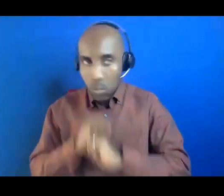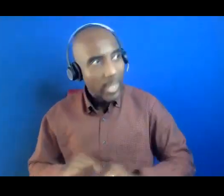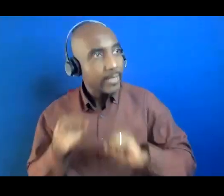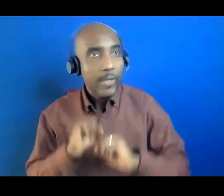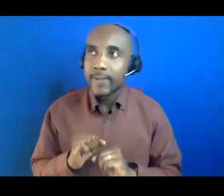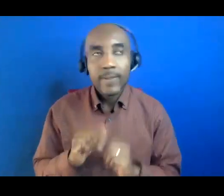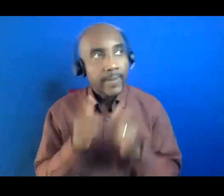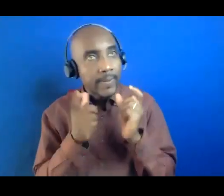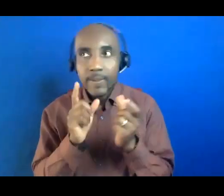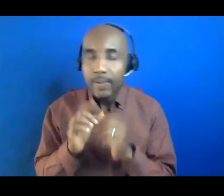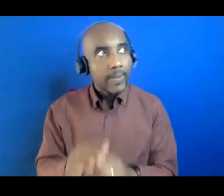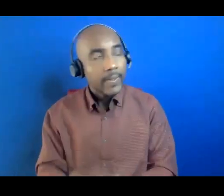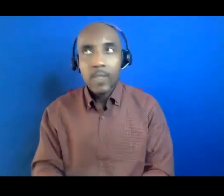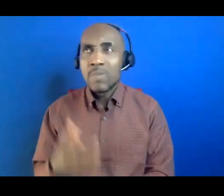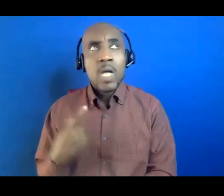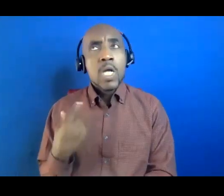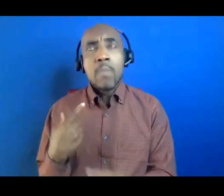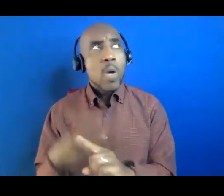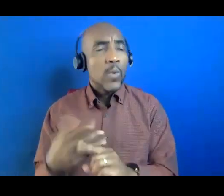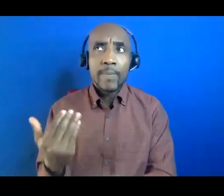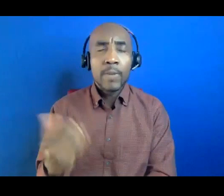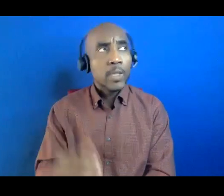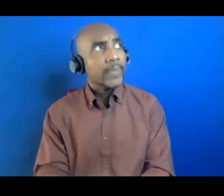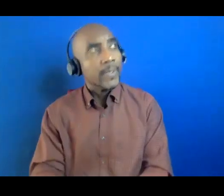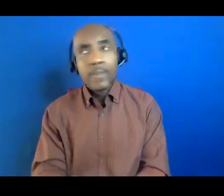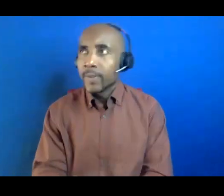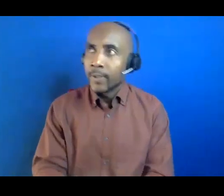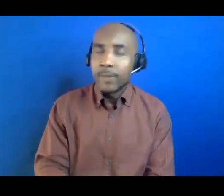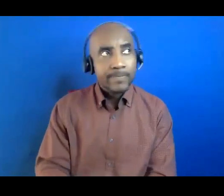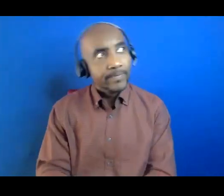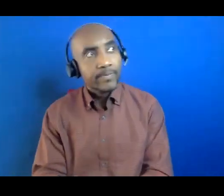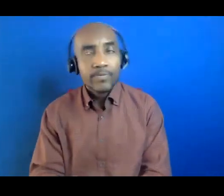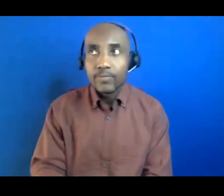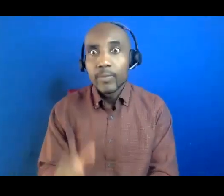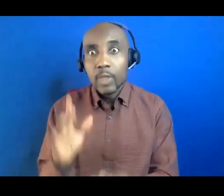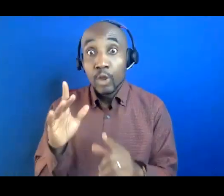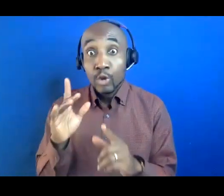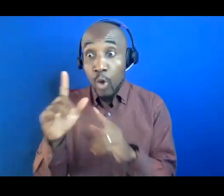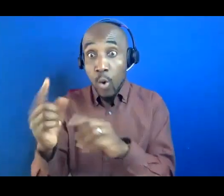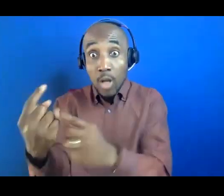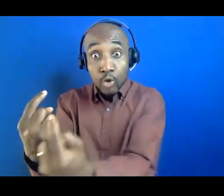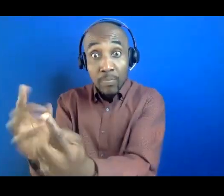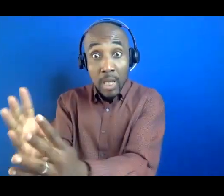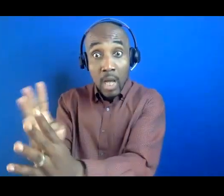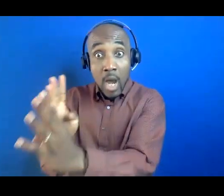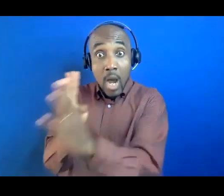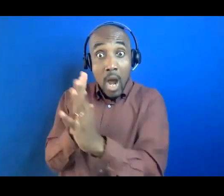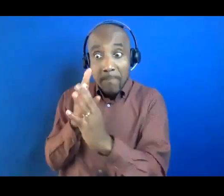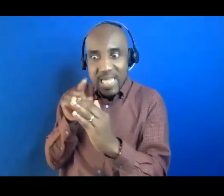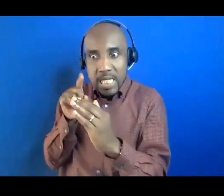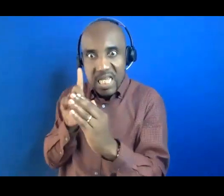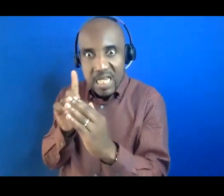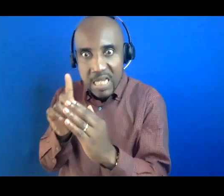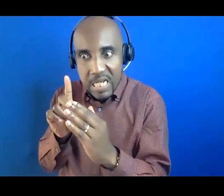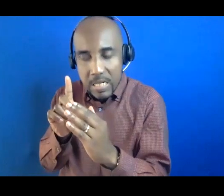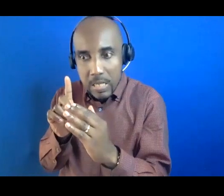And I just became a bit impatient. So I just started to go into the exit against the one-way system. And I turned a